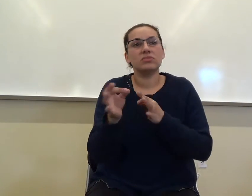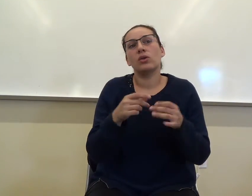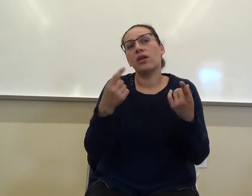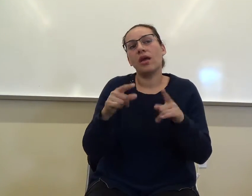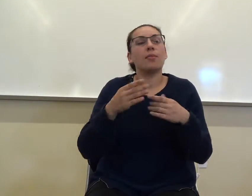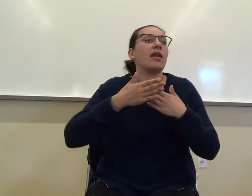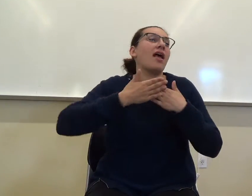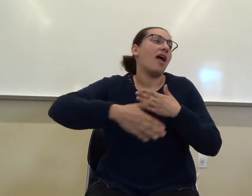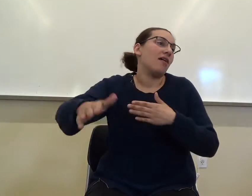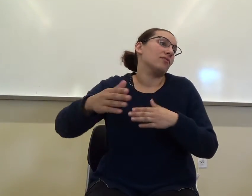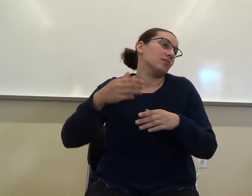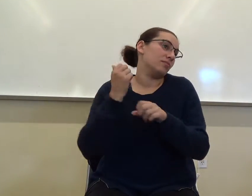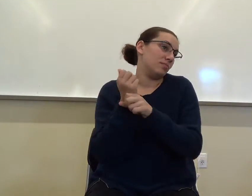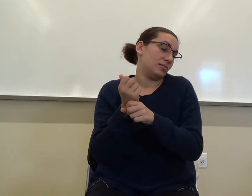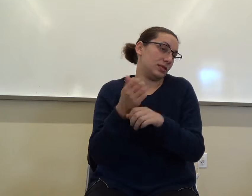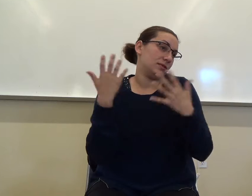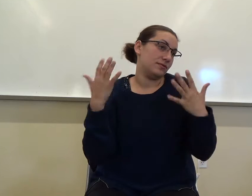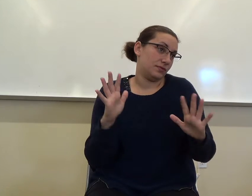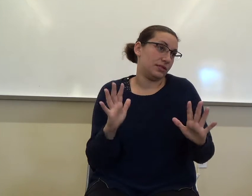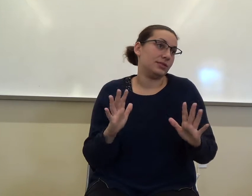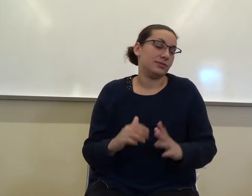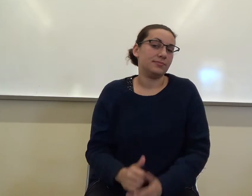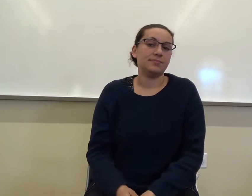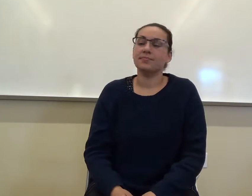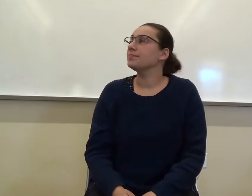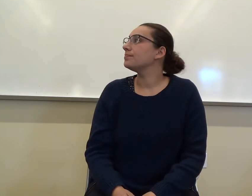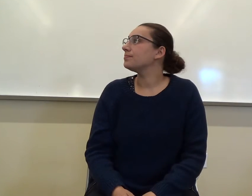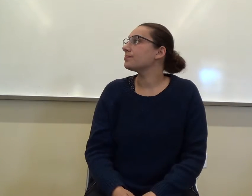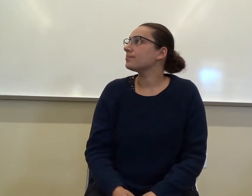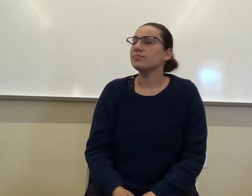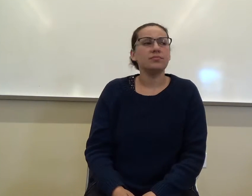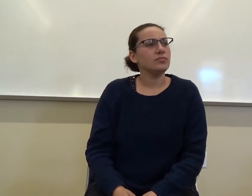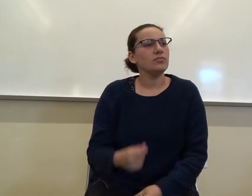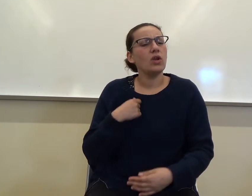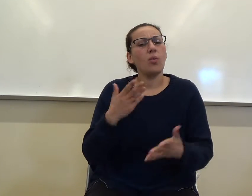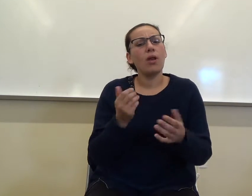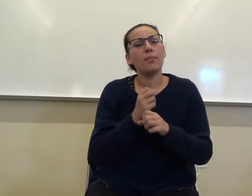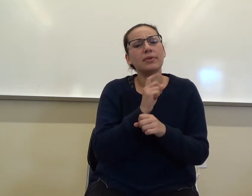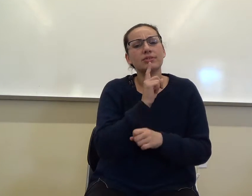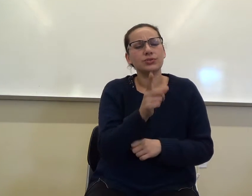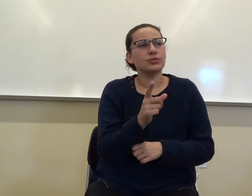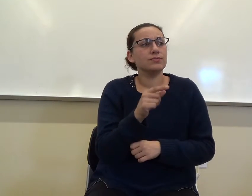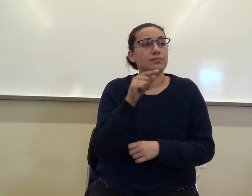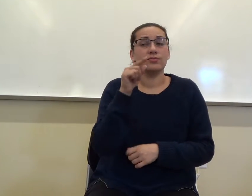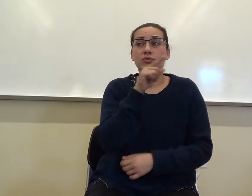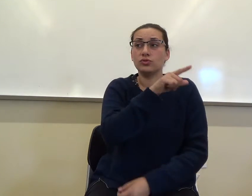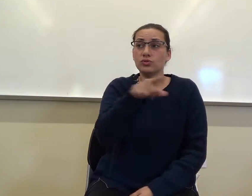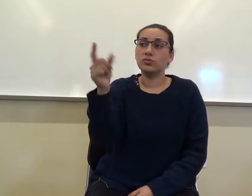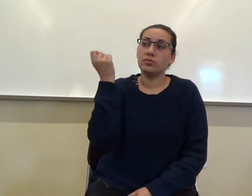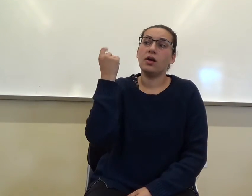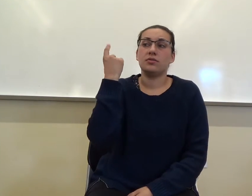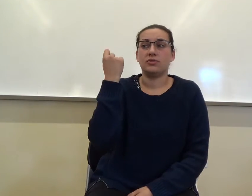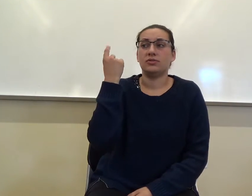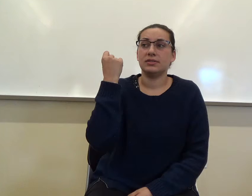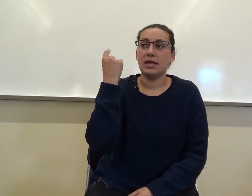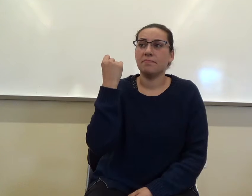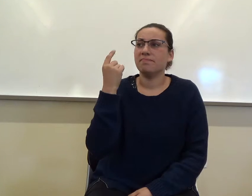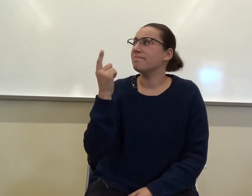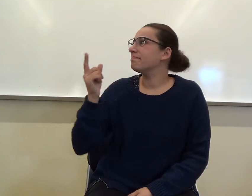what I'm kind of looking at here, is making sure that you understand that these are not